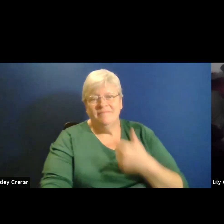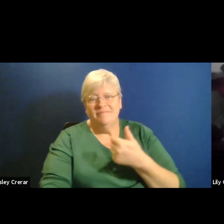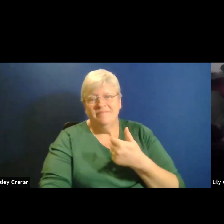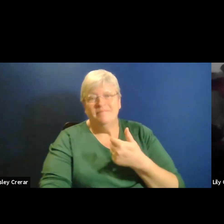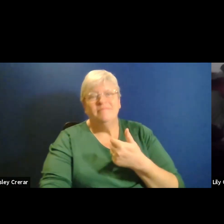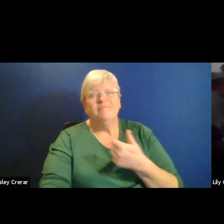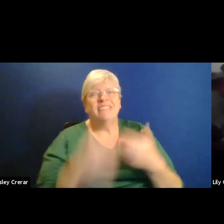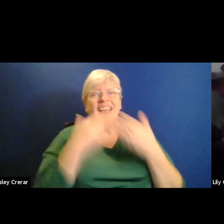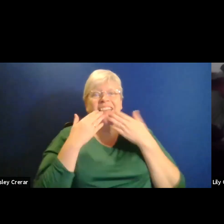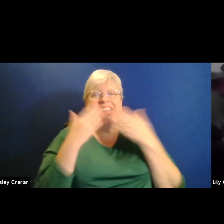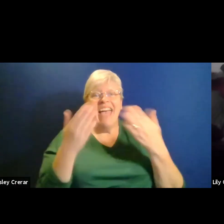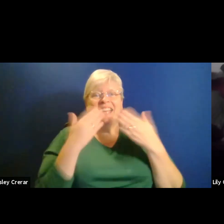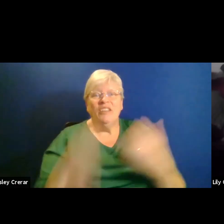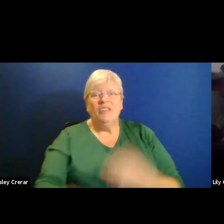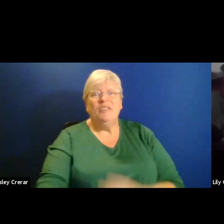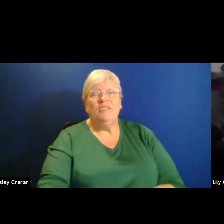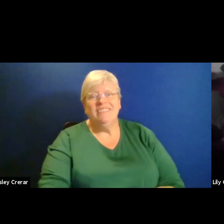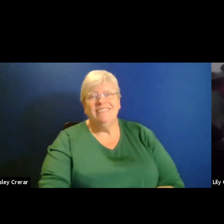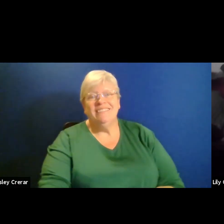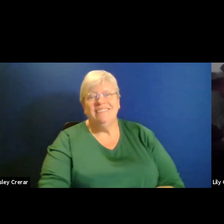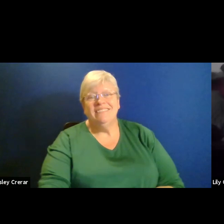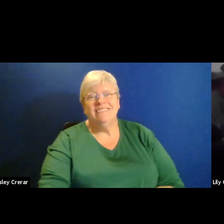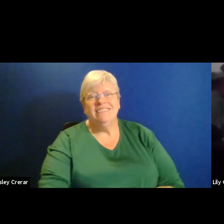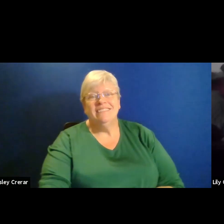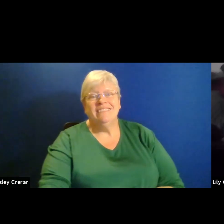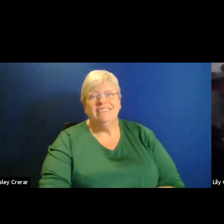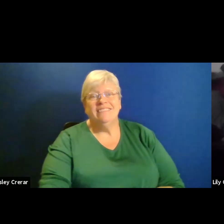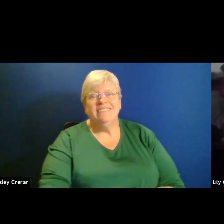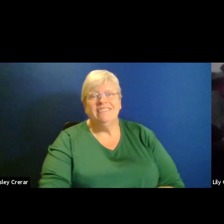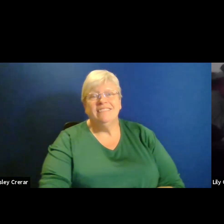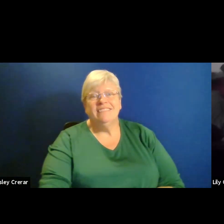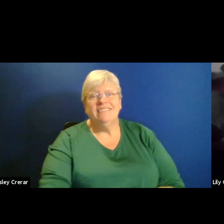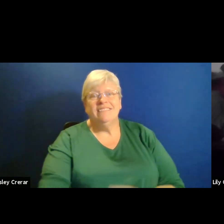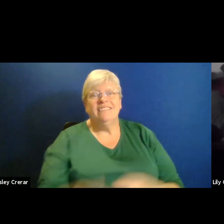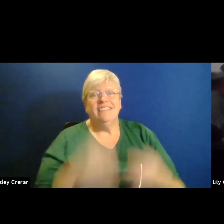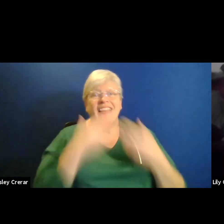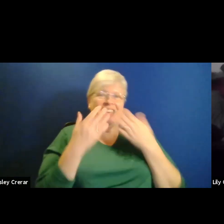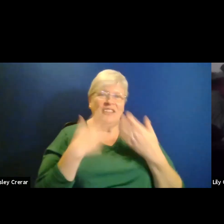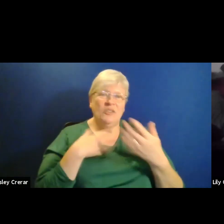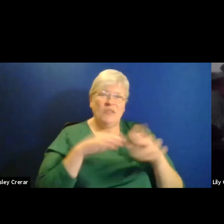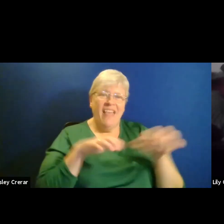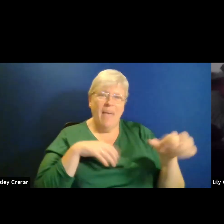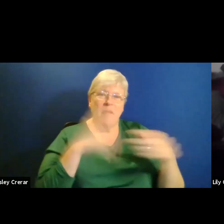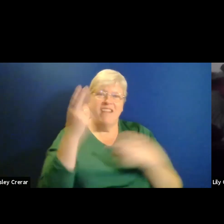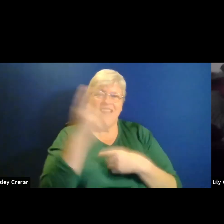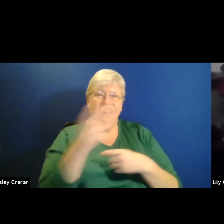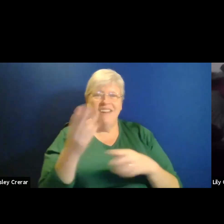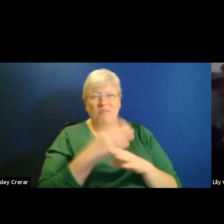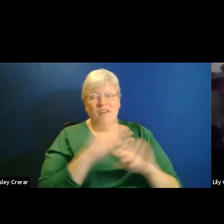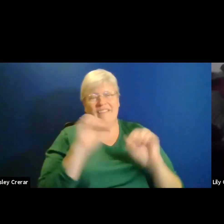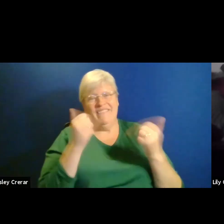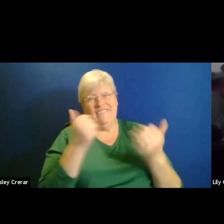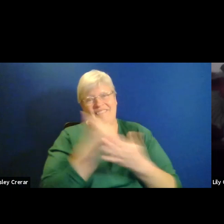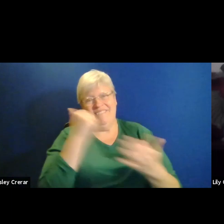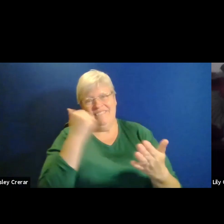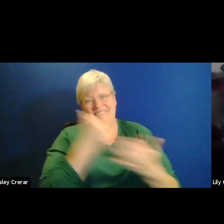Will. That was fantastic to hear all the Leopard Arts work there. It's always great to hear some new stuff,